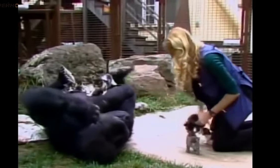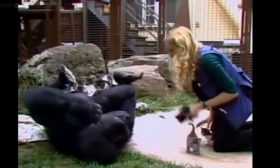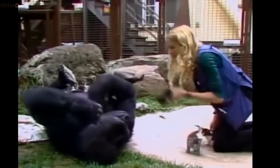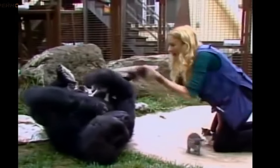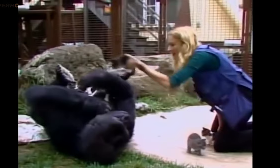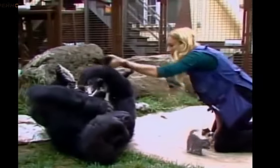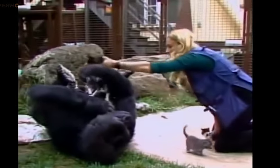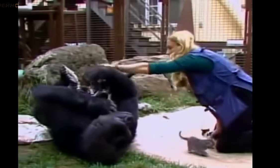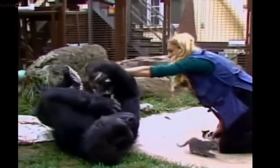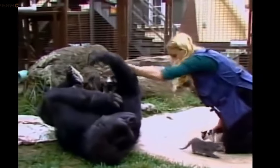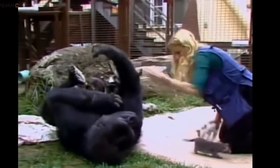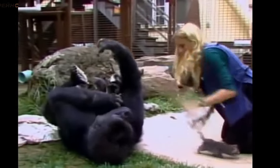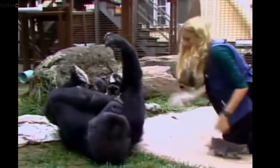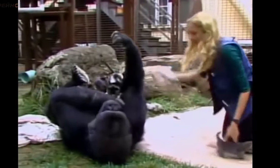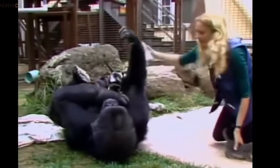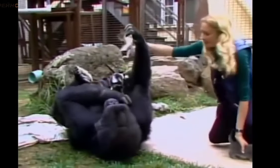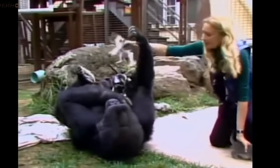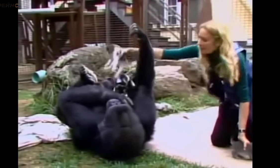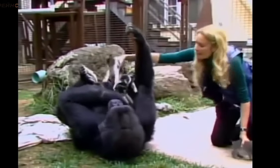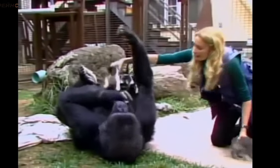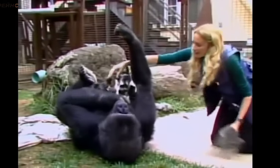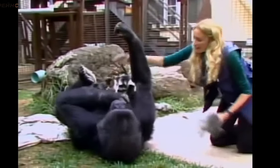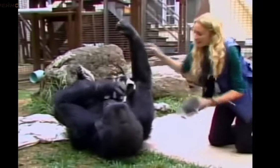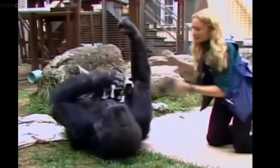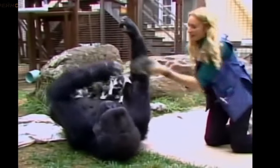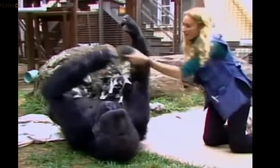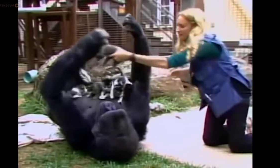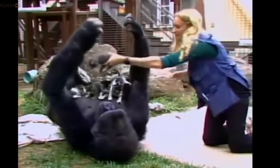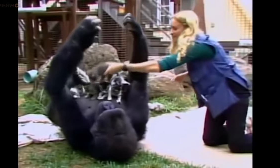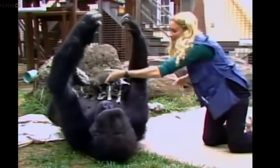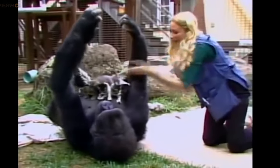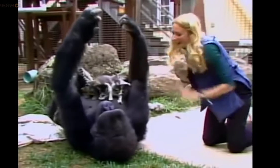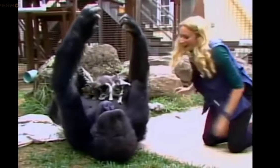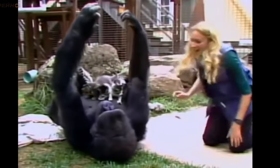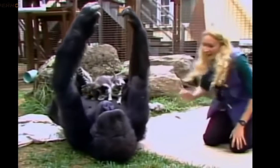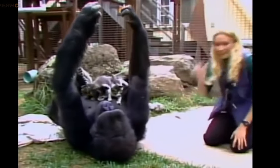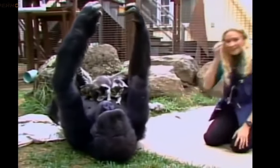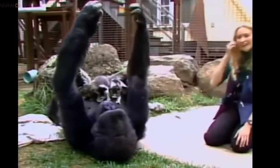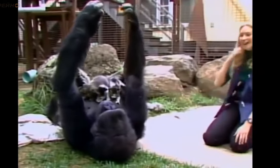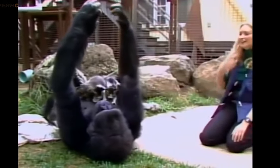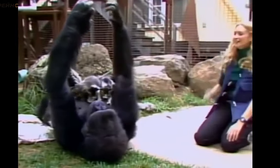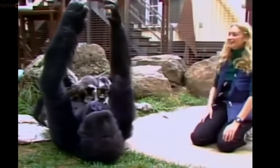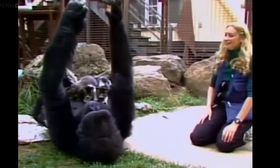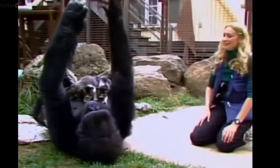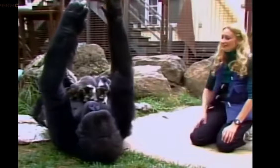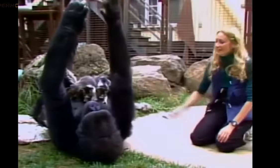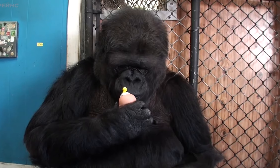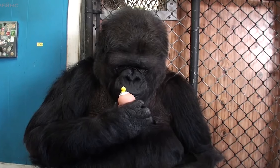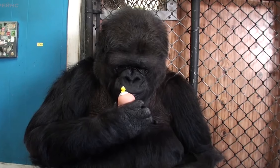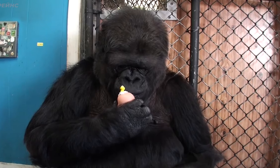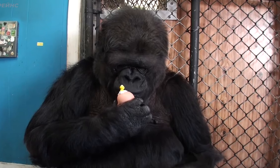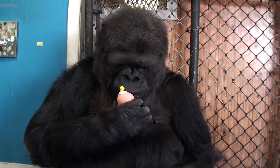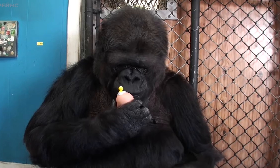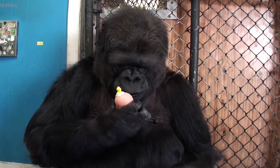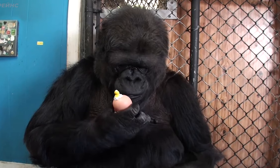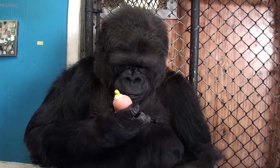these attempts. Even during her leisure time, Coco exhibited remarkable signs of intelligence. She often engaged in imaginative